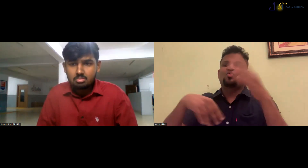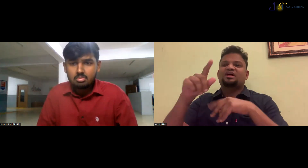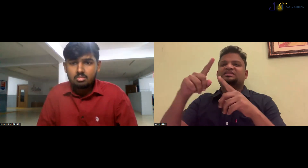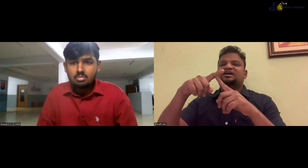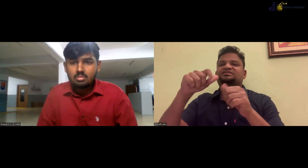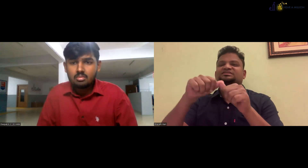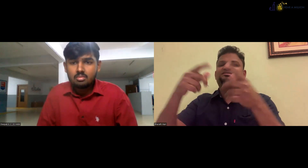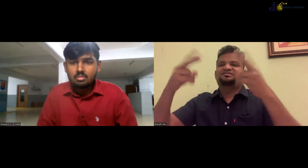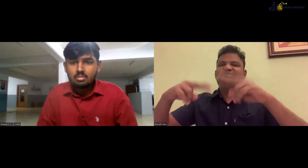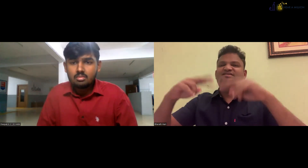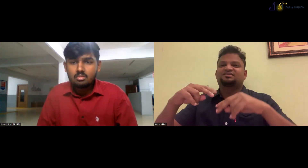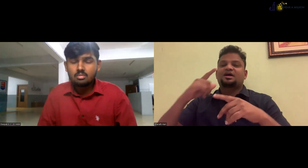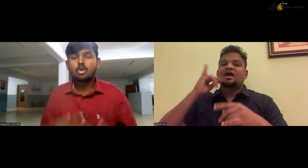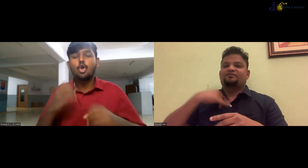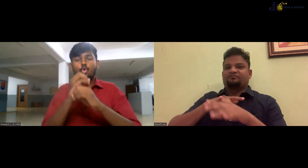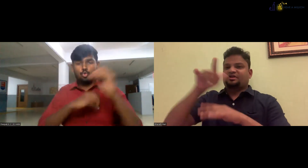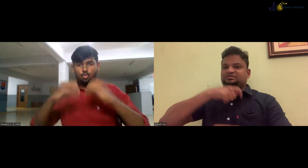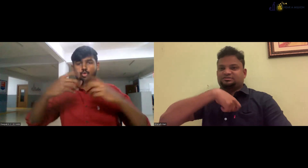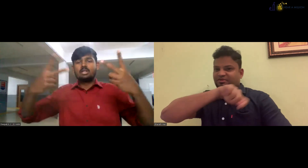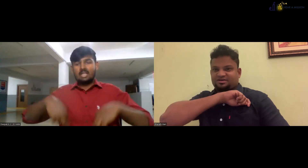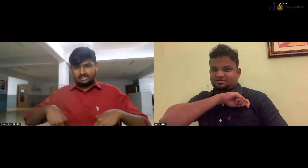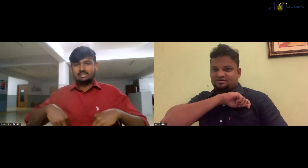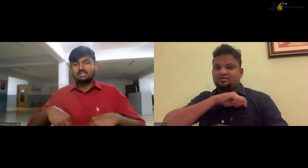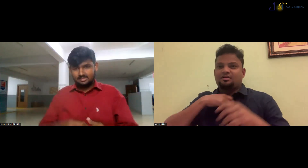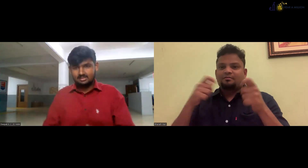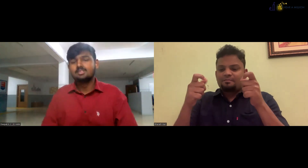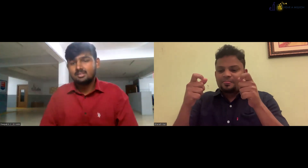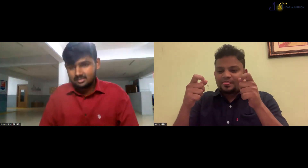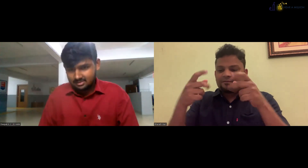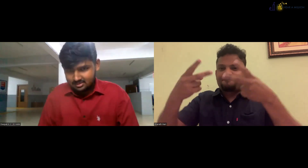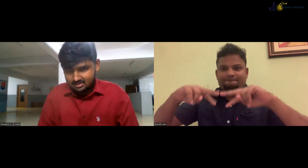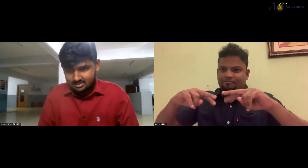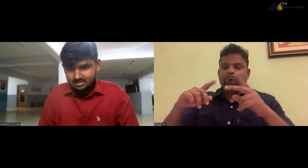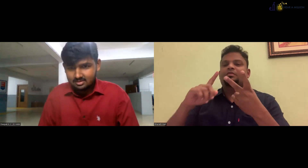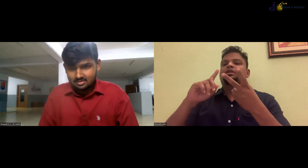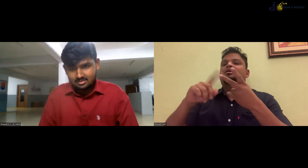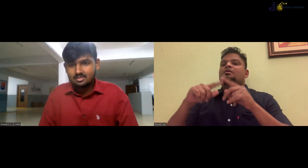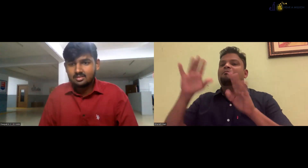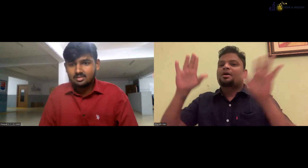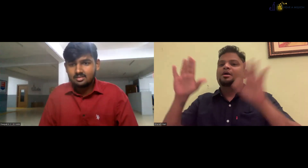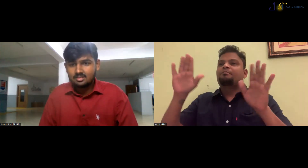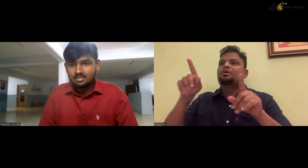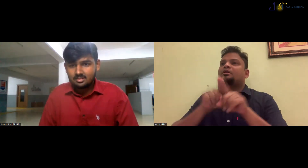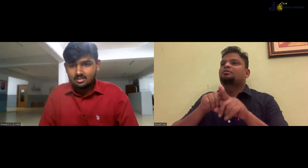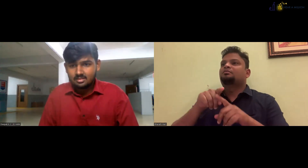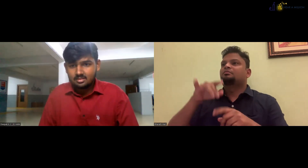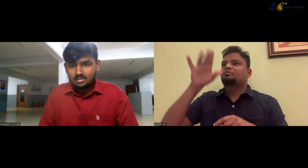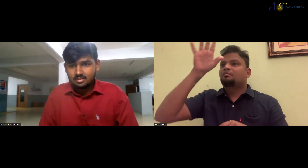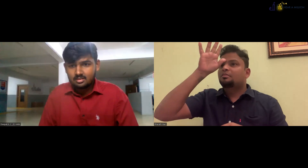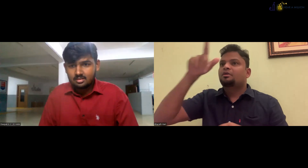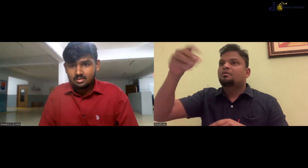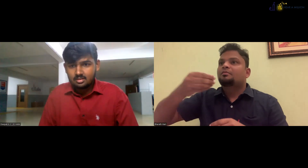such. Yeah, people, the translation, for example, if I'm going to Spain, you use some kind of